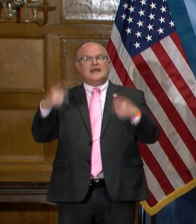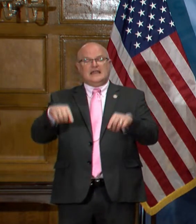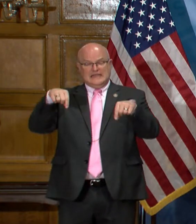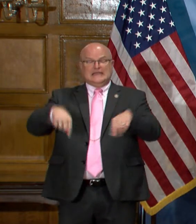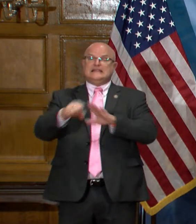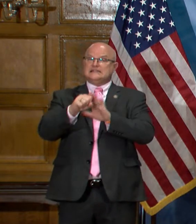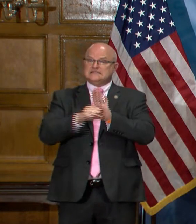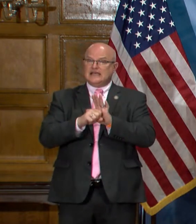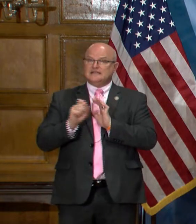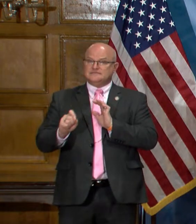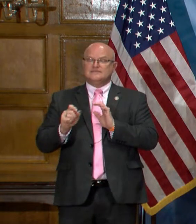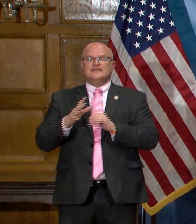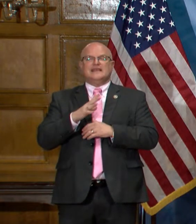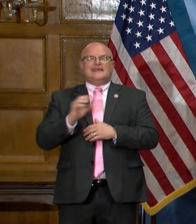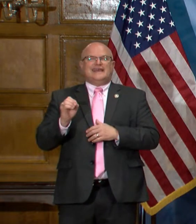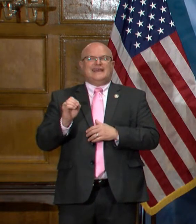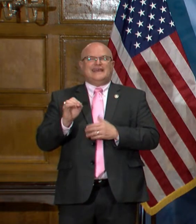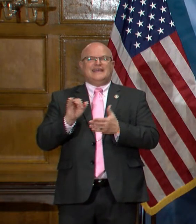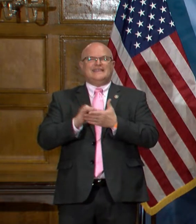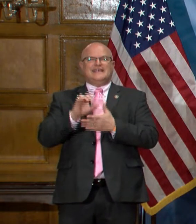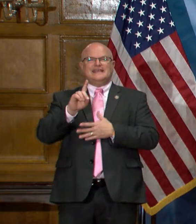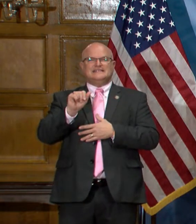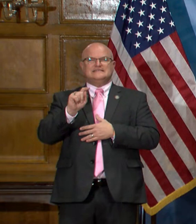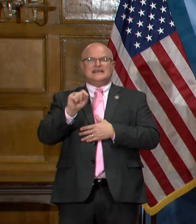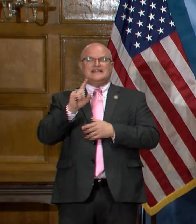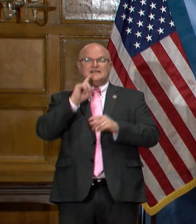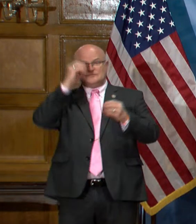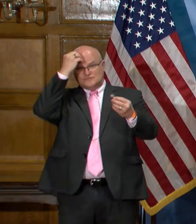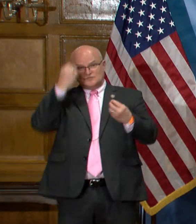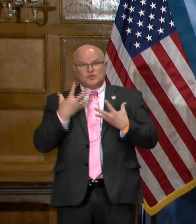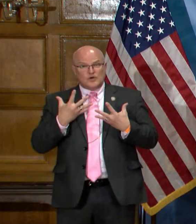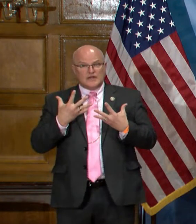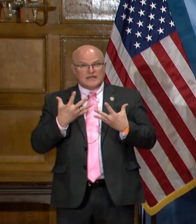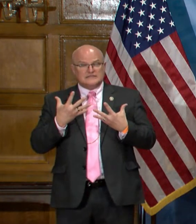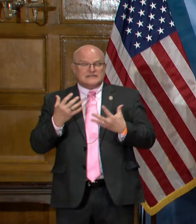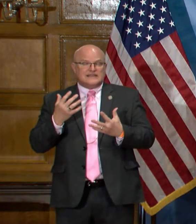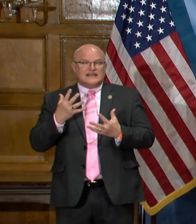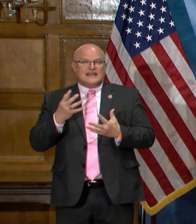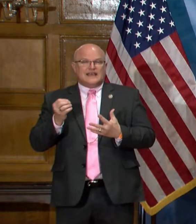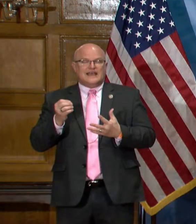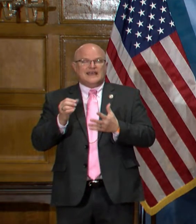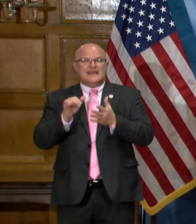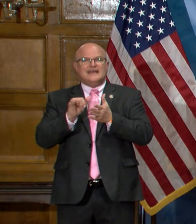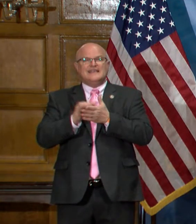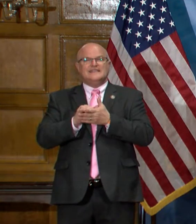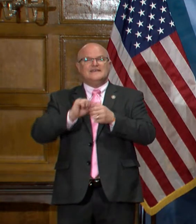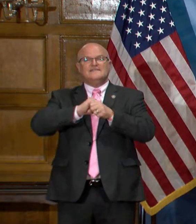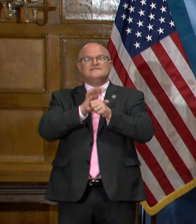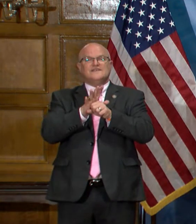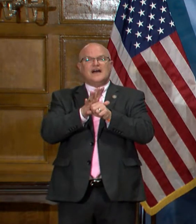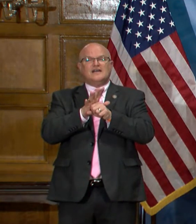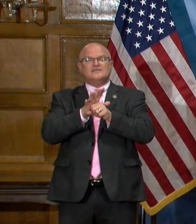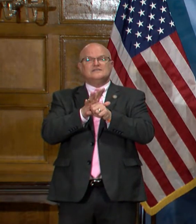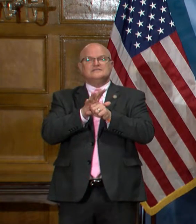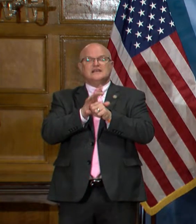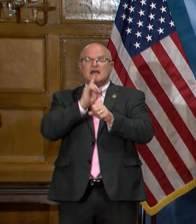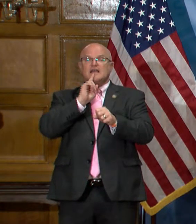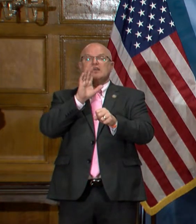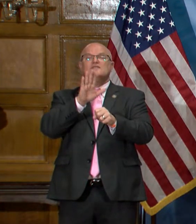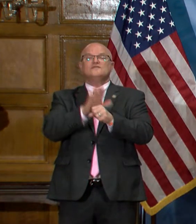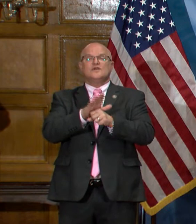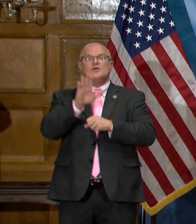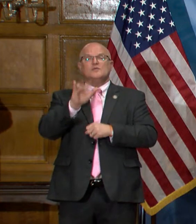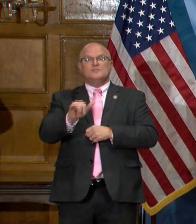in the state, that data was reported to us, and the virus has been confirmed